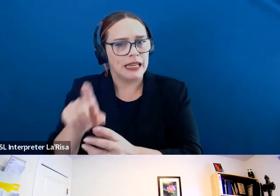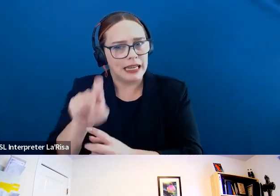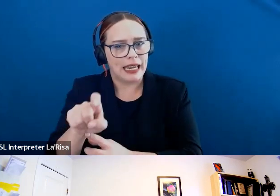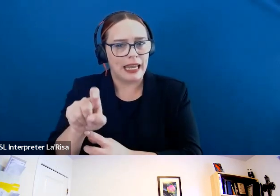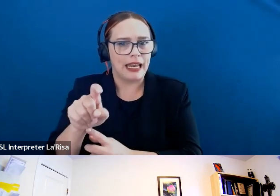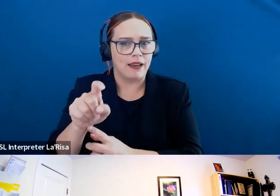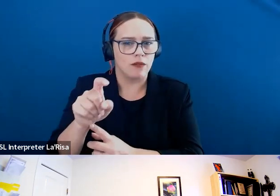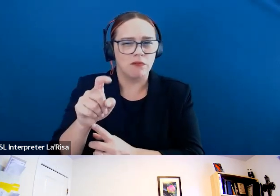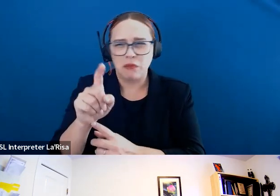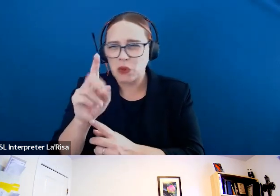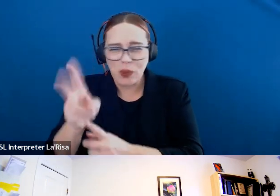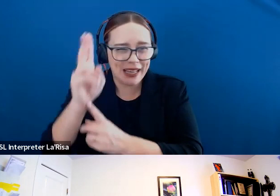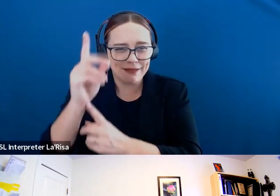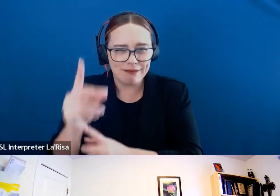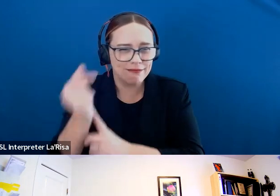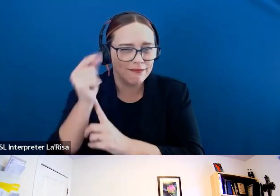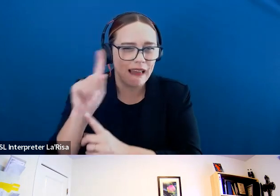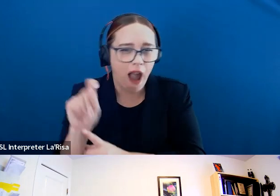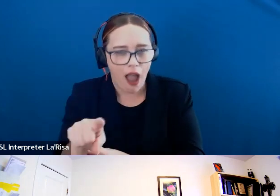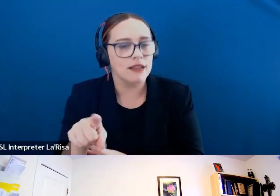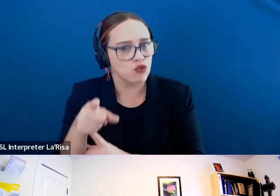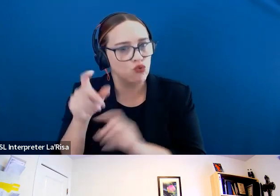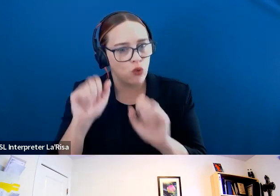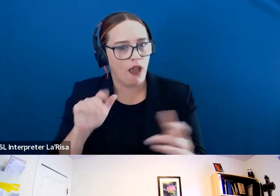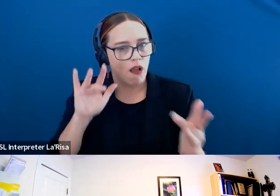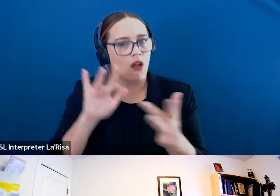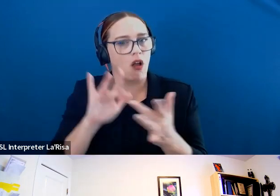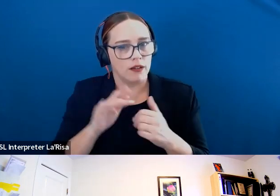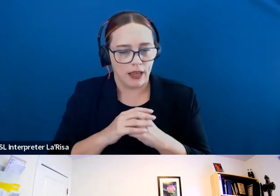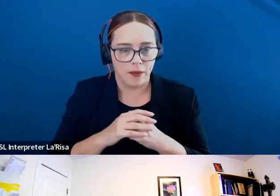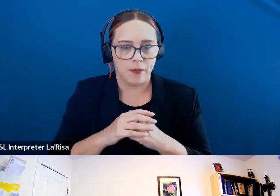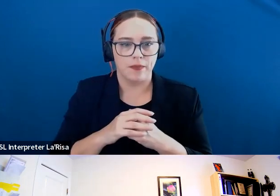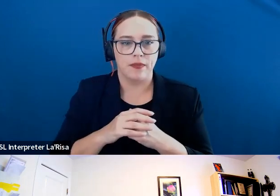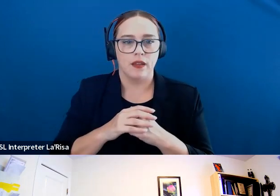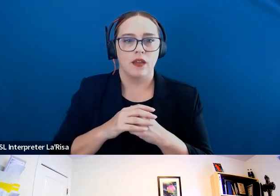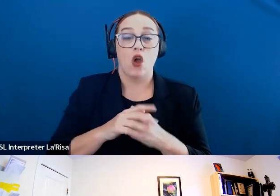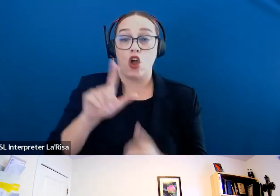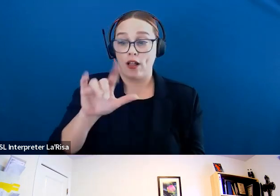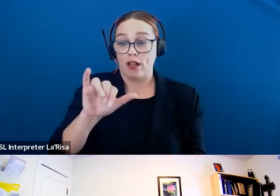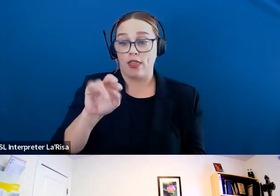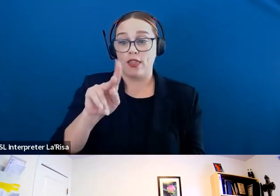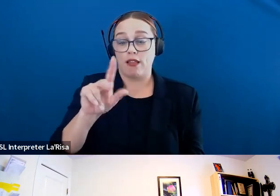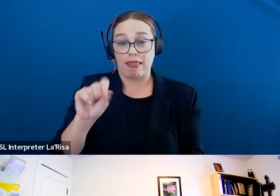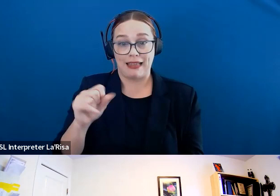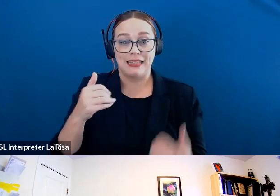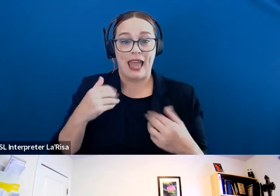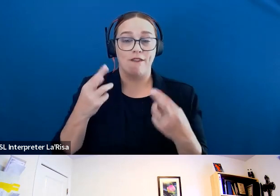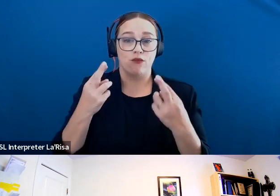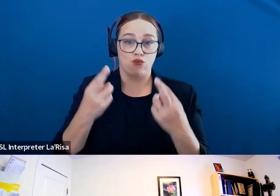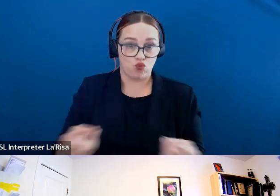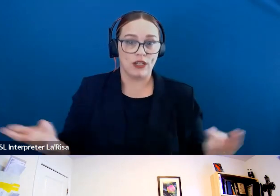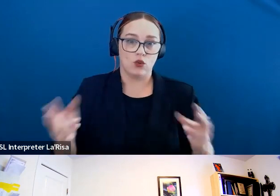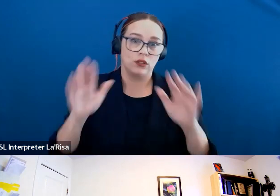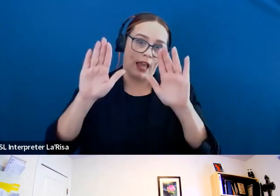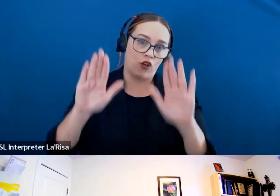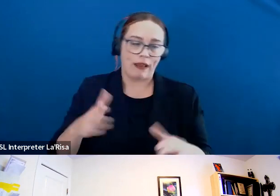couple of minutes. I'd like to encourage you to look into those wonderful resources on the links. And what I also did, thank you, Ken, for the warning.